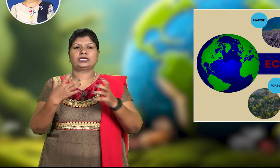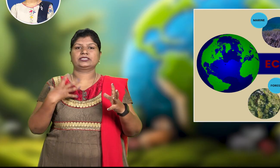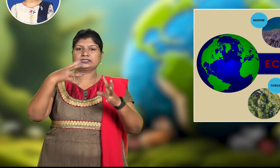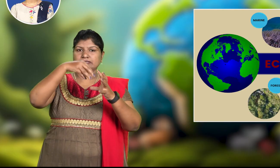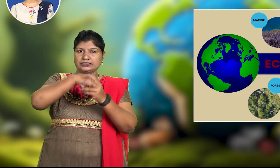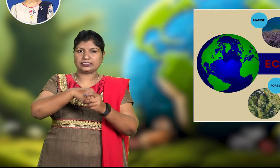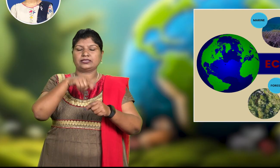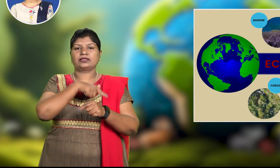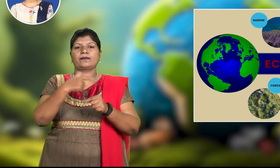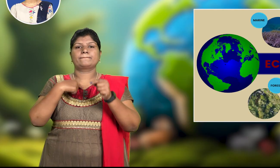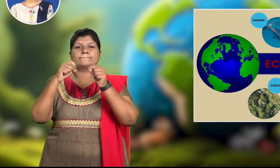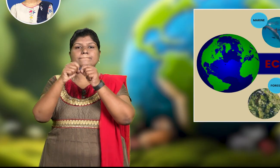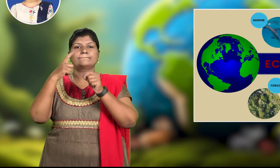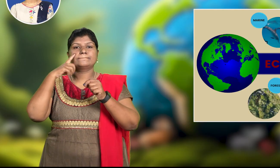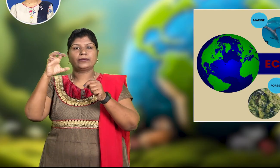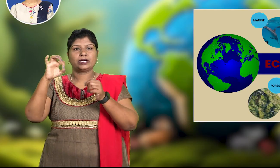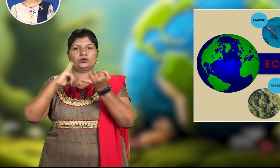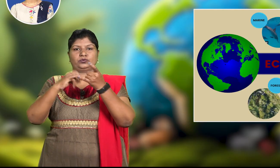biosphere.